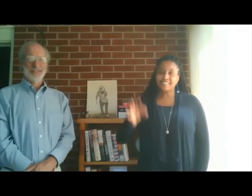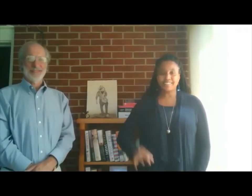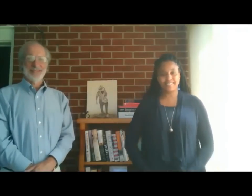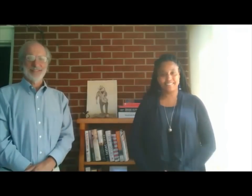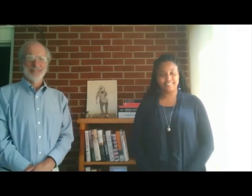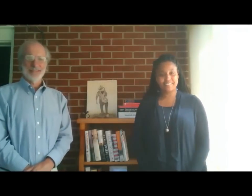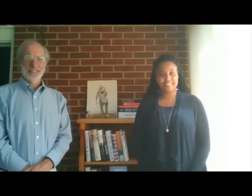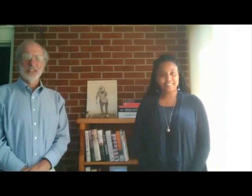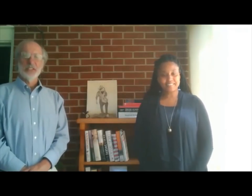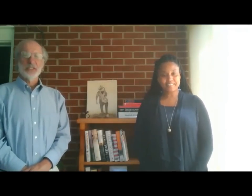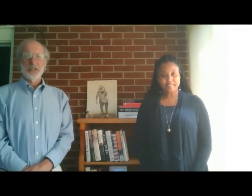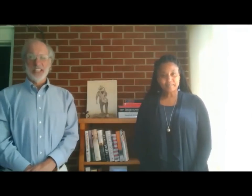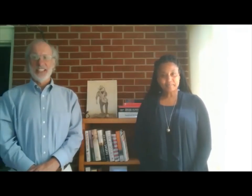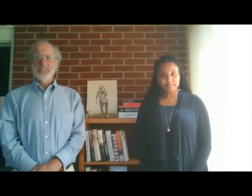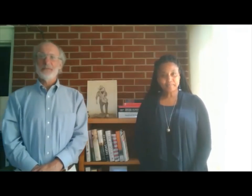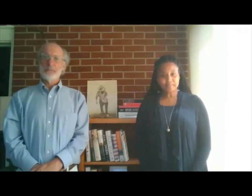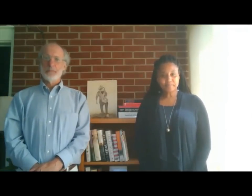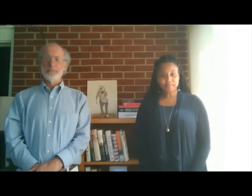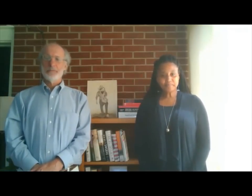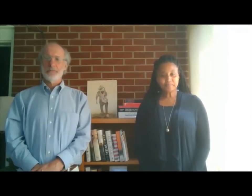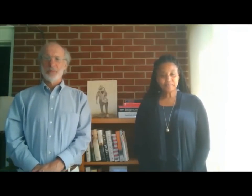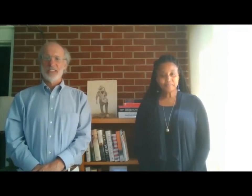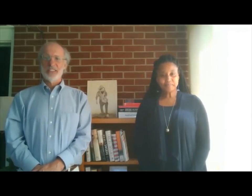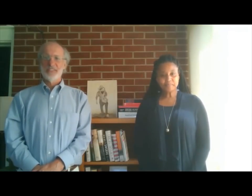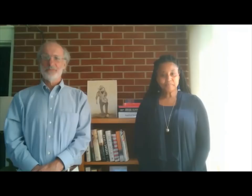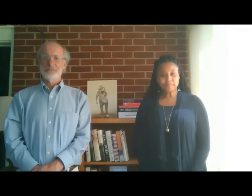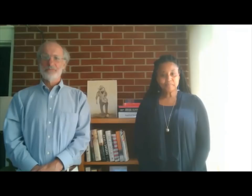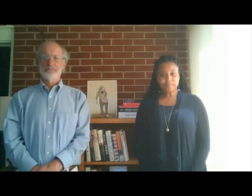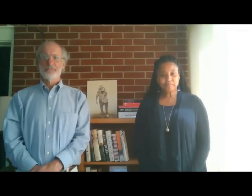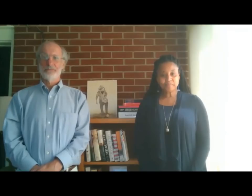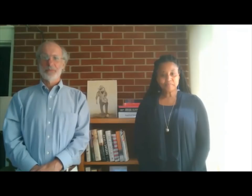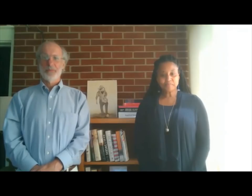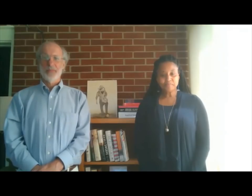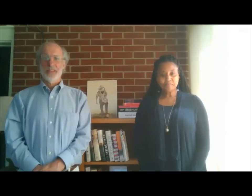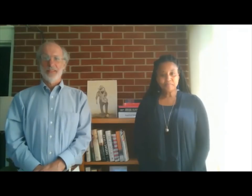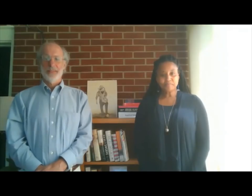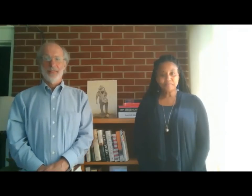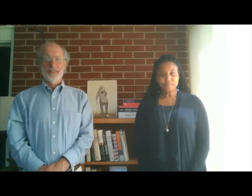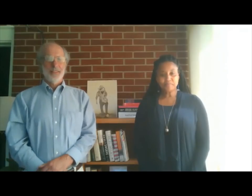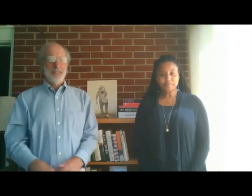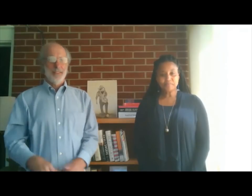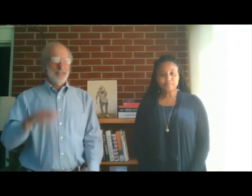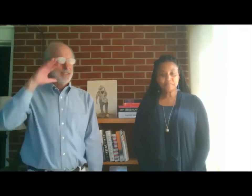Cat. Go ahead. Practice.